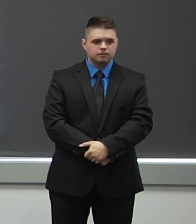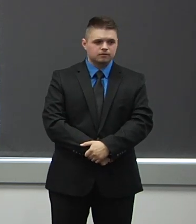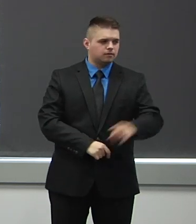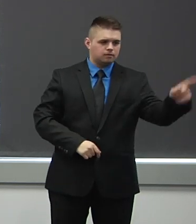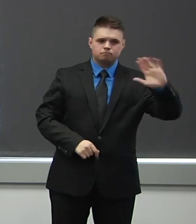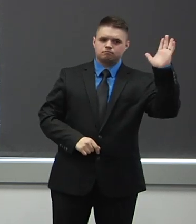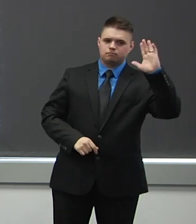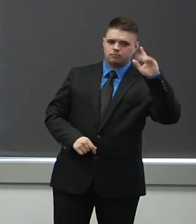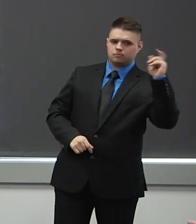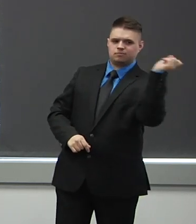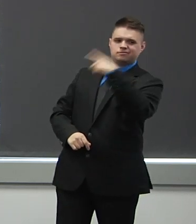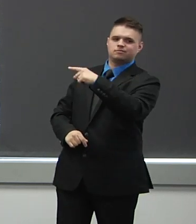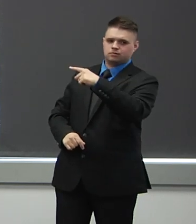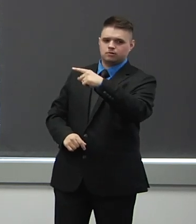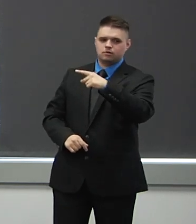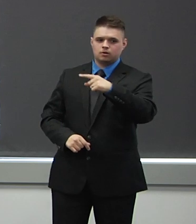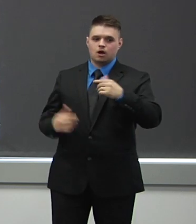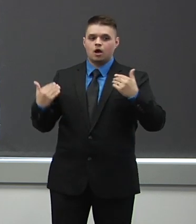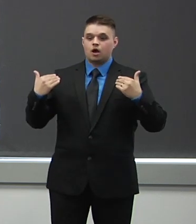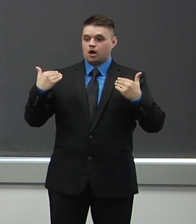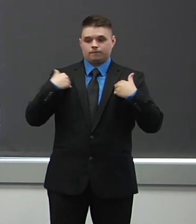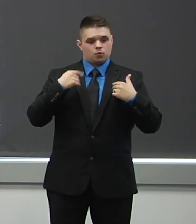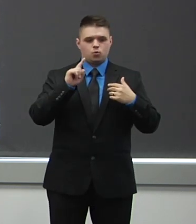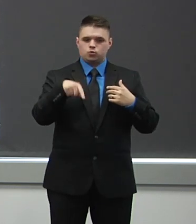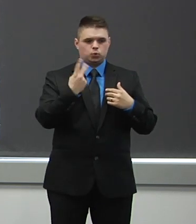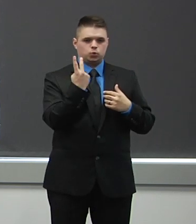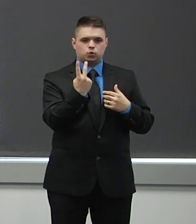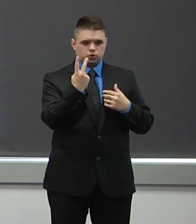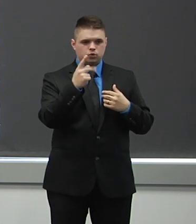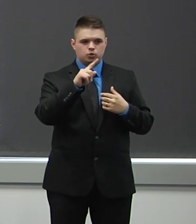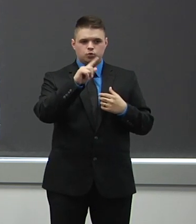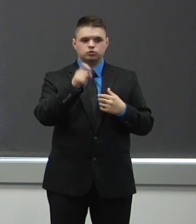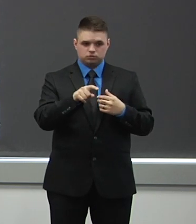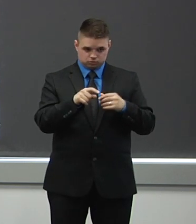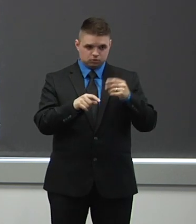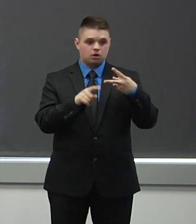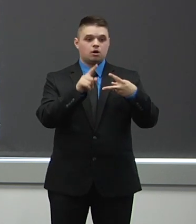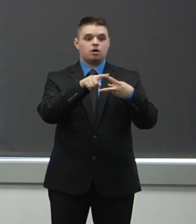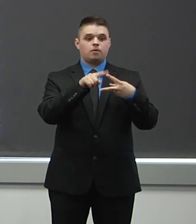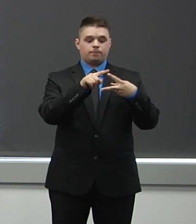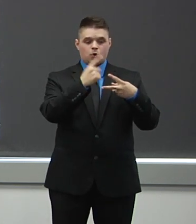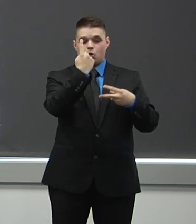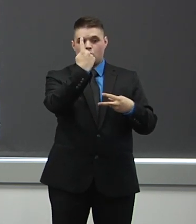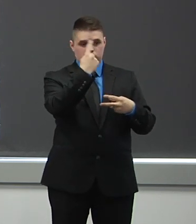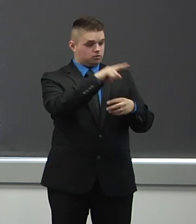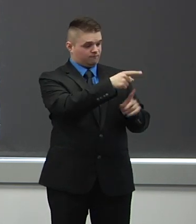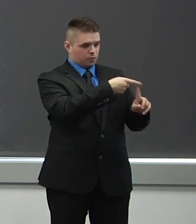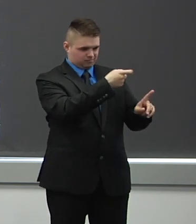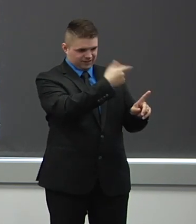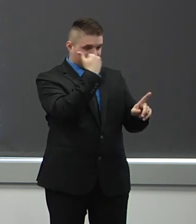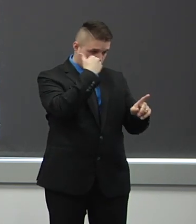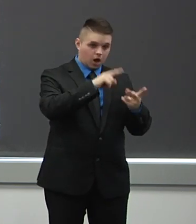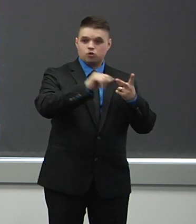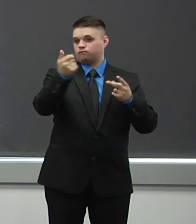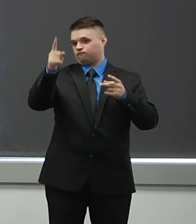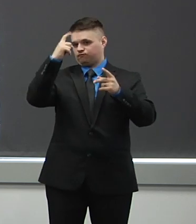And we have time for just about 2 more questions, so we'll take 1 more question from the phone and then 1 question from the room. Go ahead.